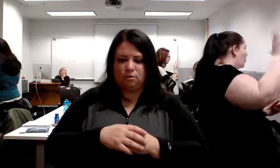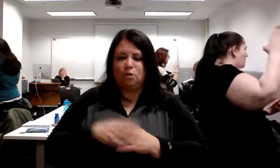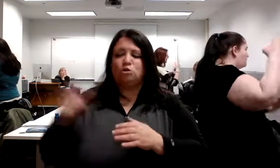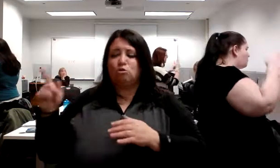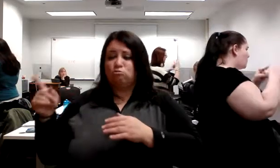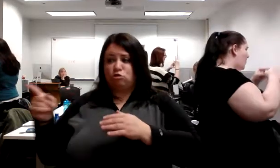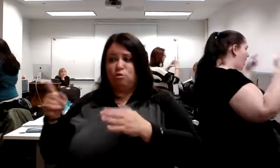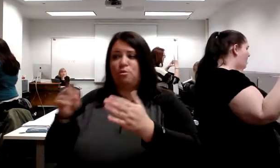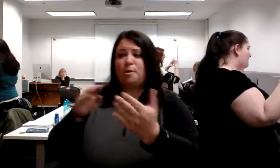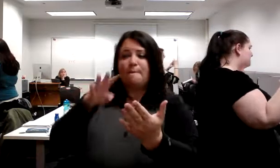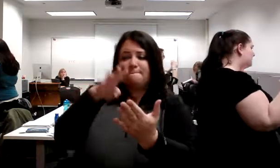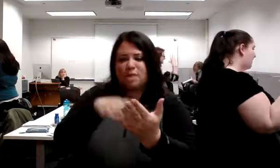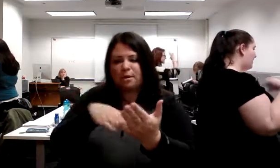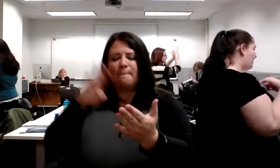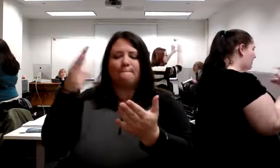I'll show you.